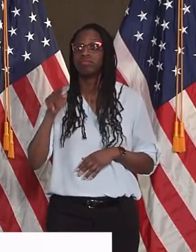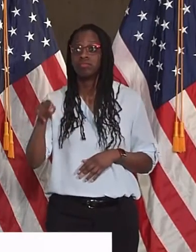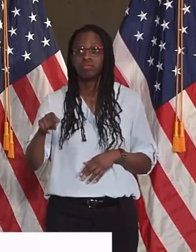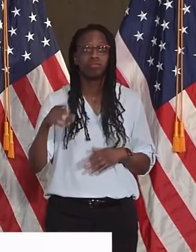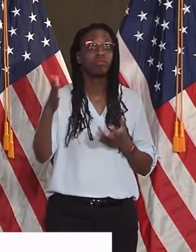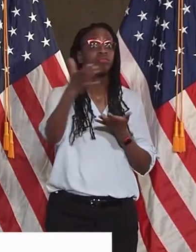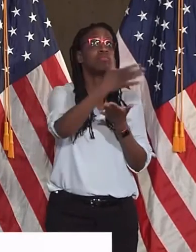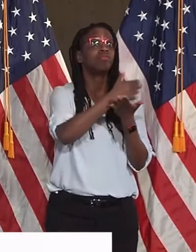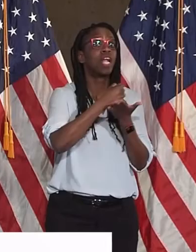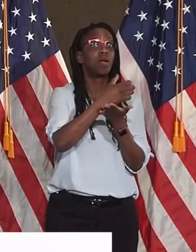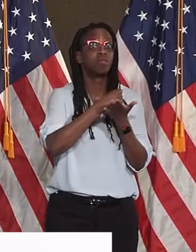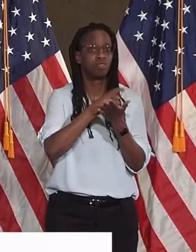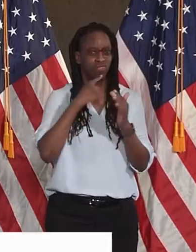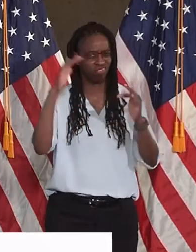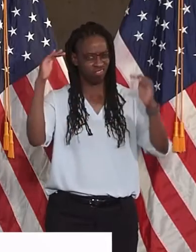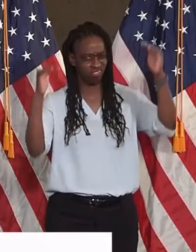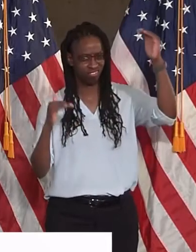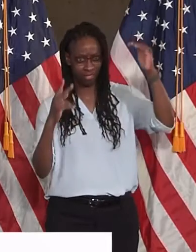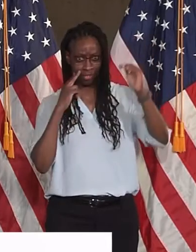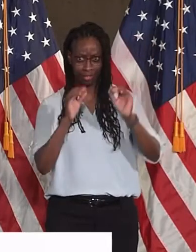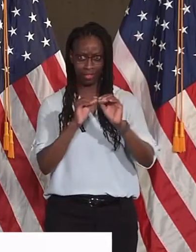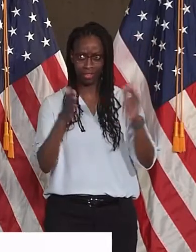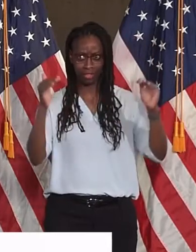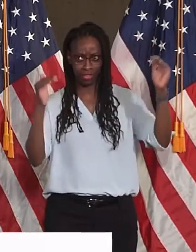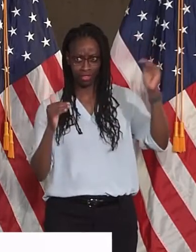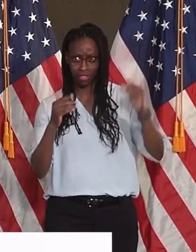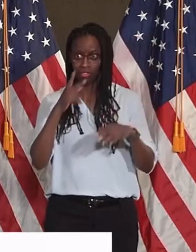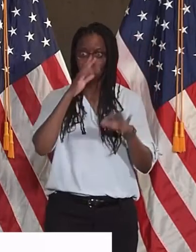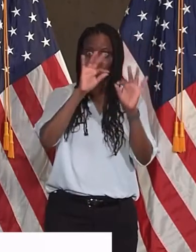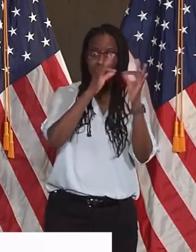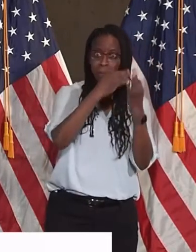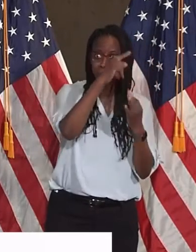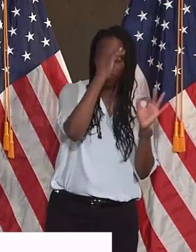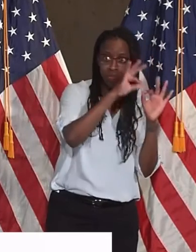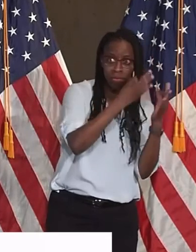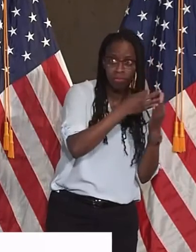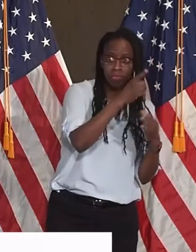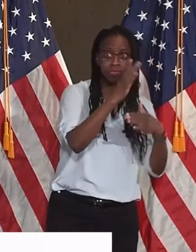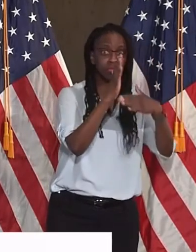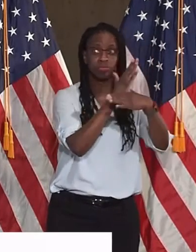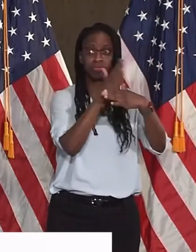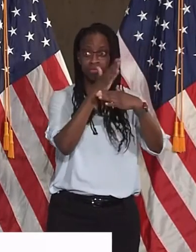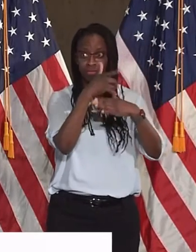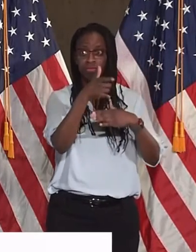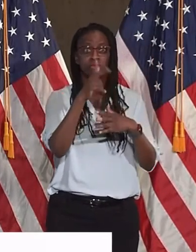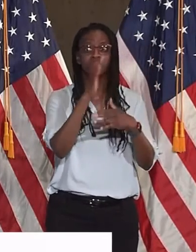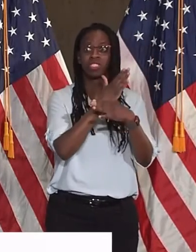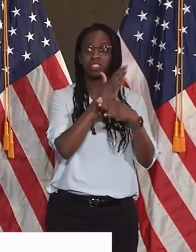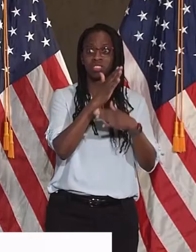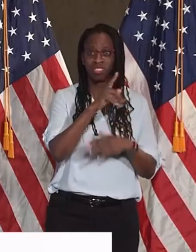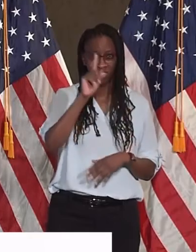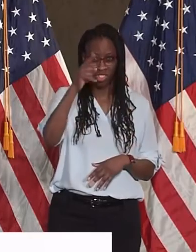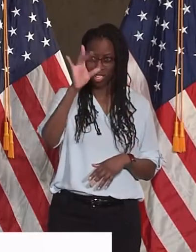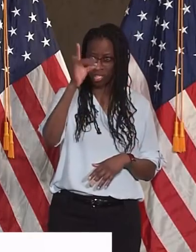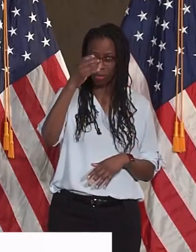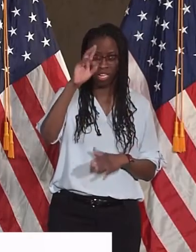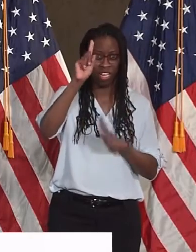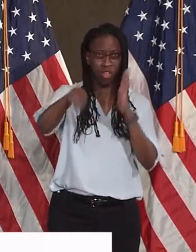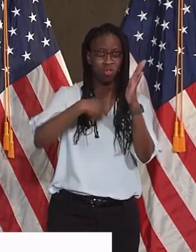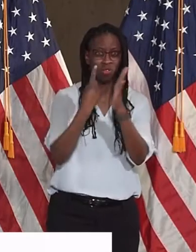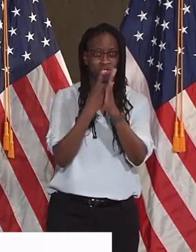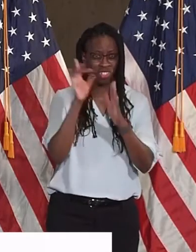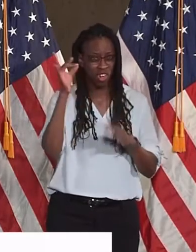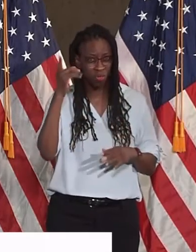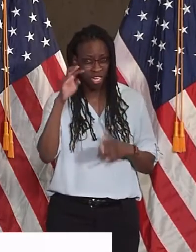$8. $8 is not an accident. It is the product of discriminatory policies that we have